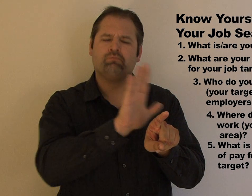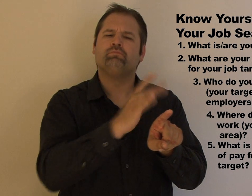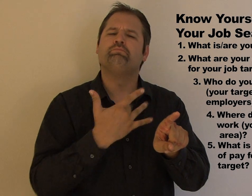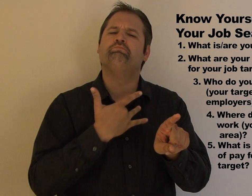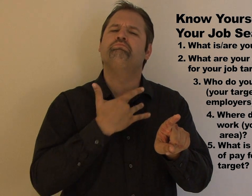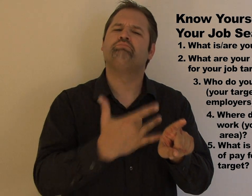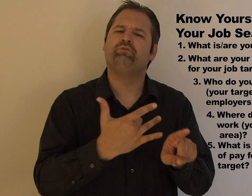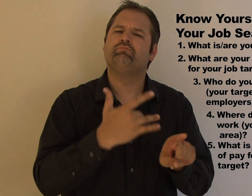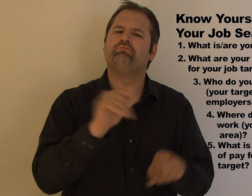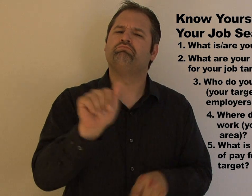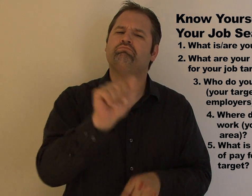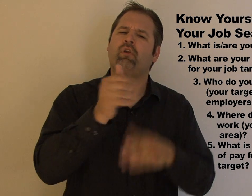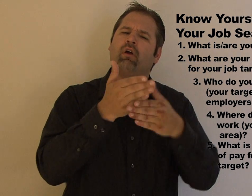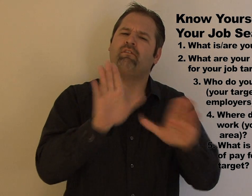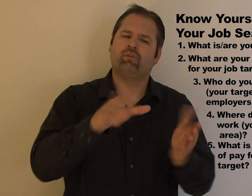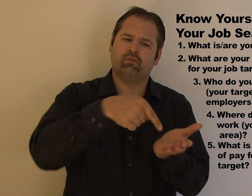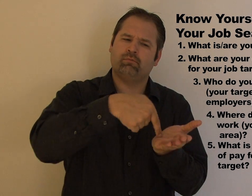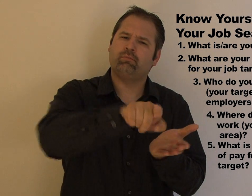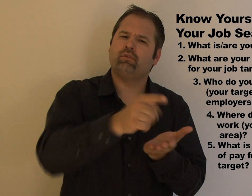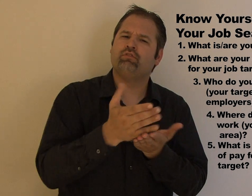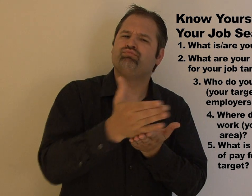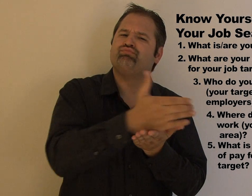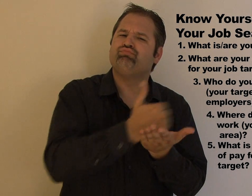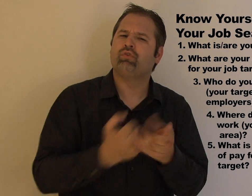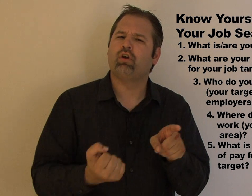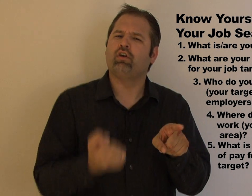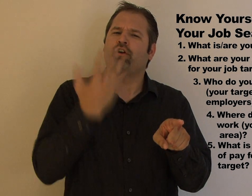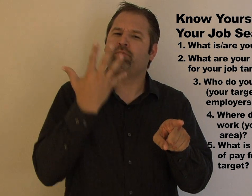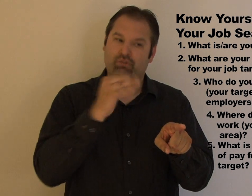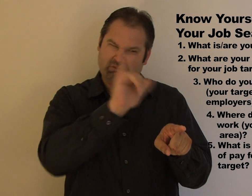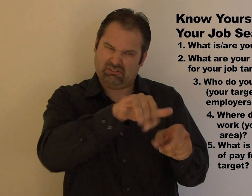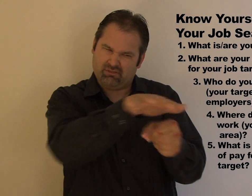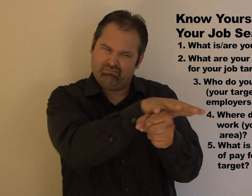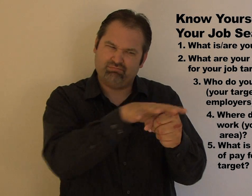What is the prevailing rate of pay for your job target?